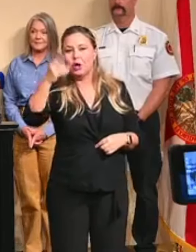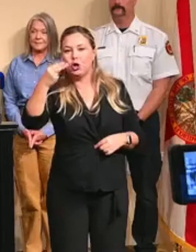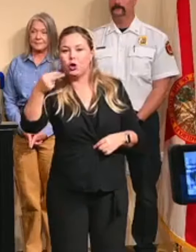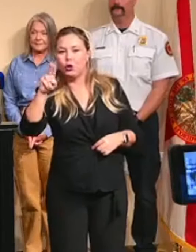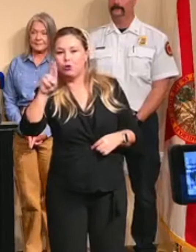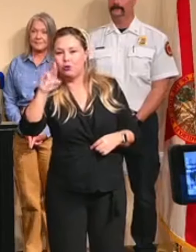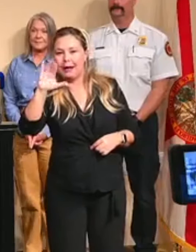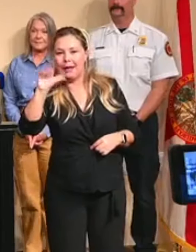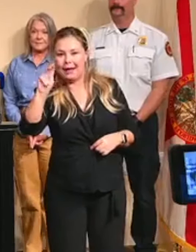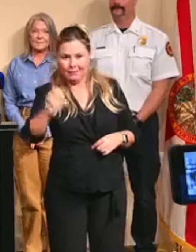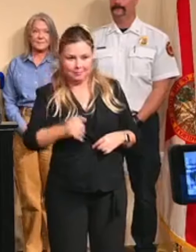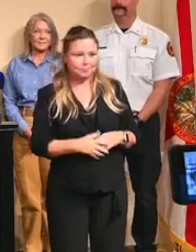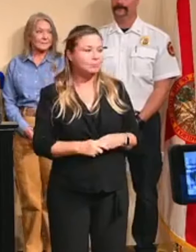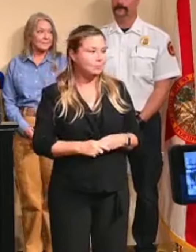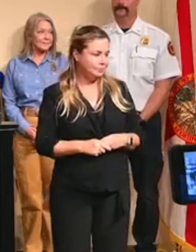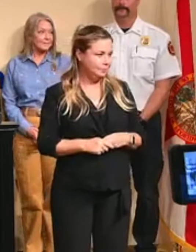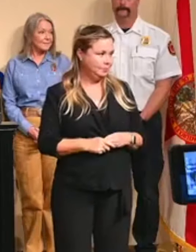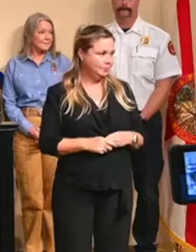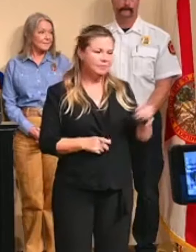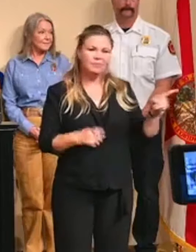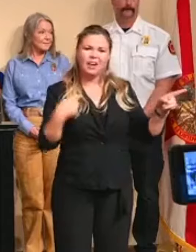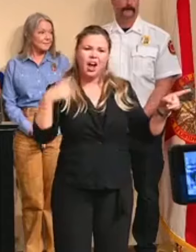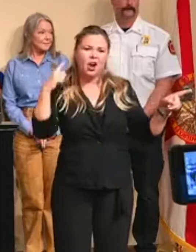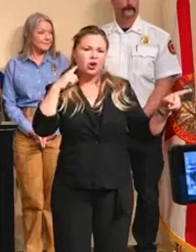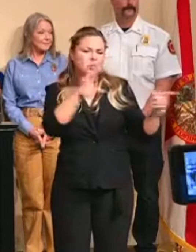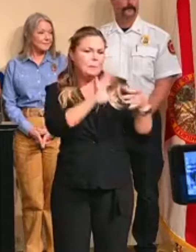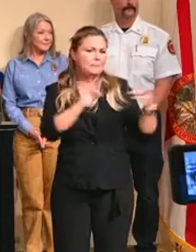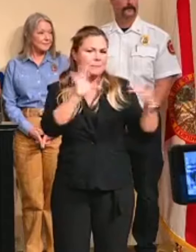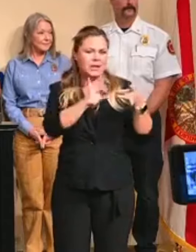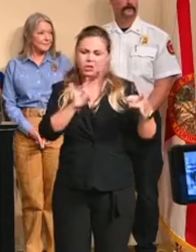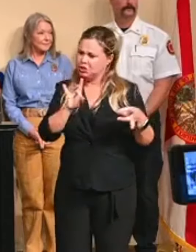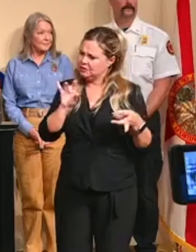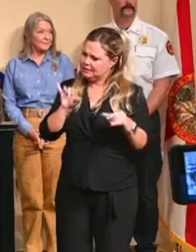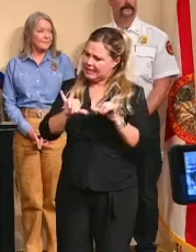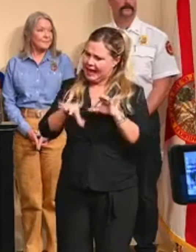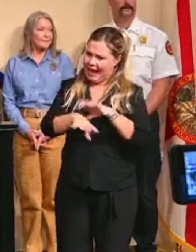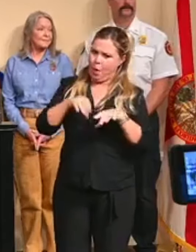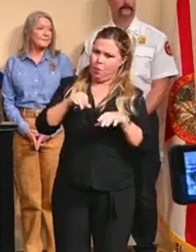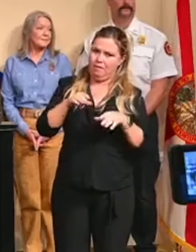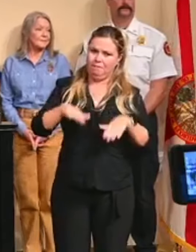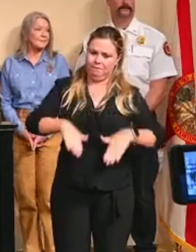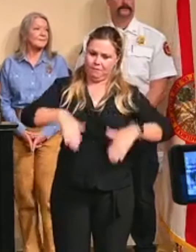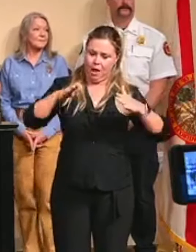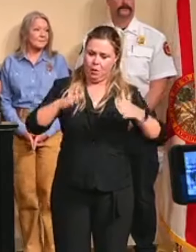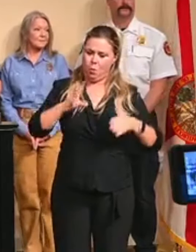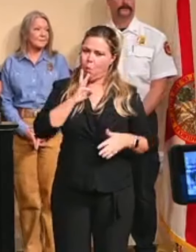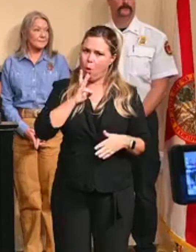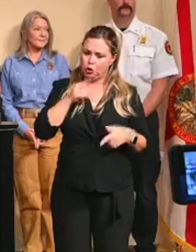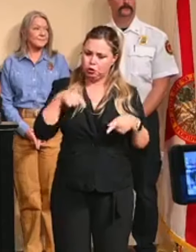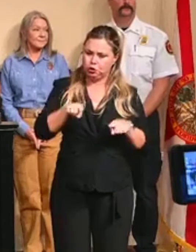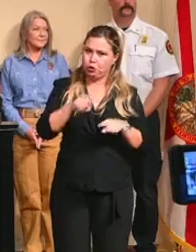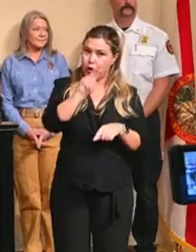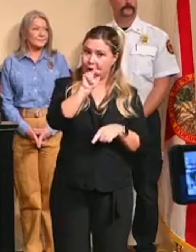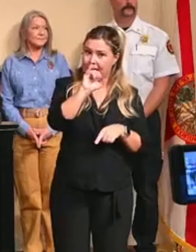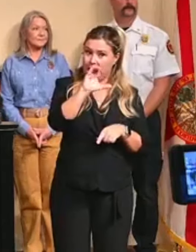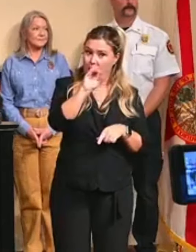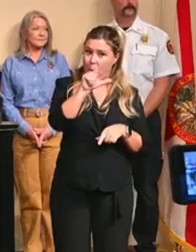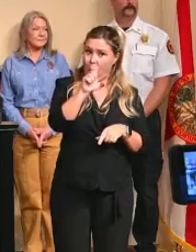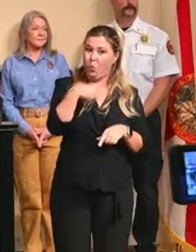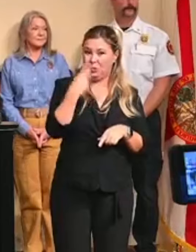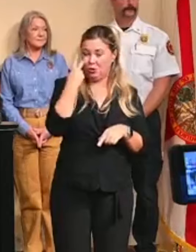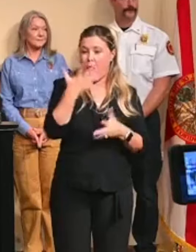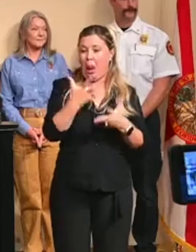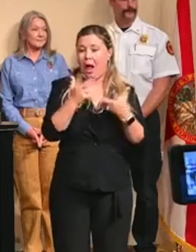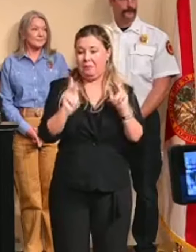www.sjcfl.us/hurricane. I heard you guys mention, staying out of floodwaters, during the cold, we saw a lot of